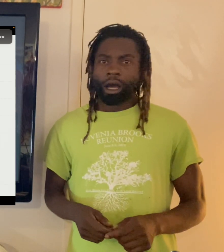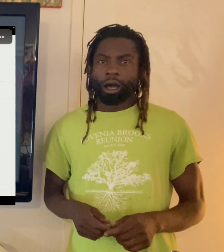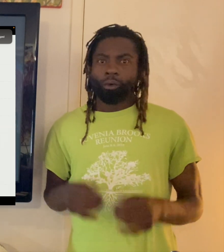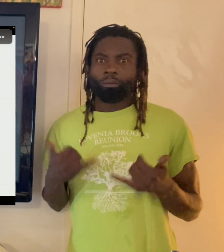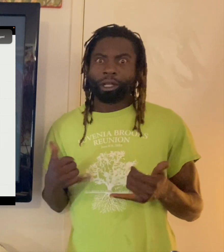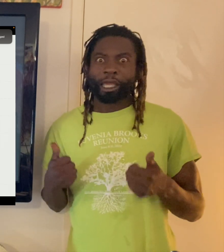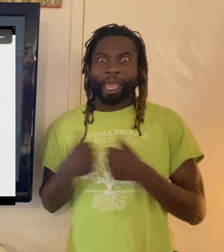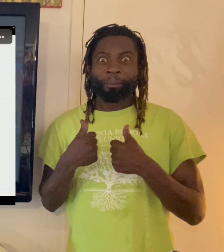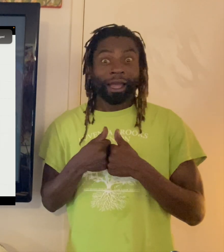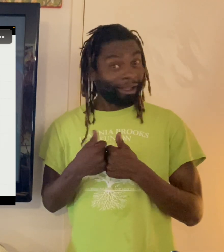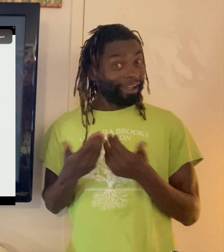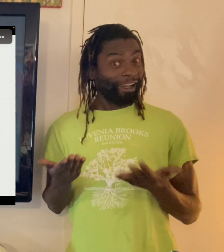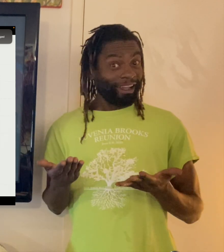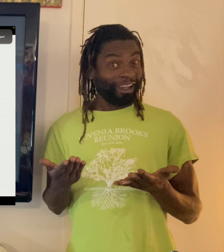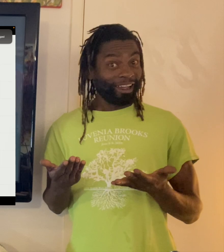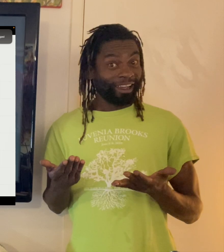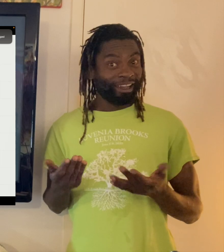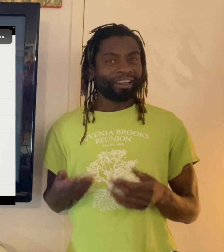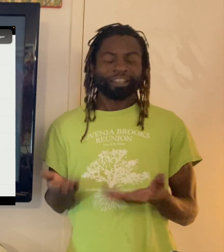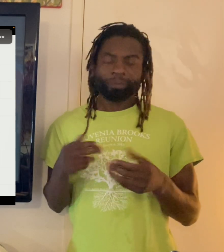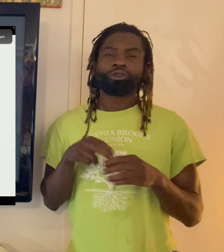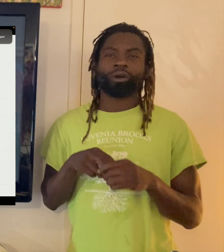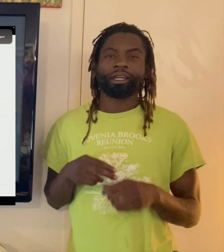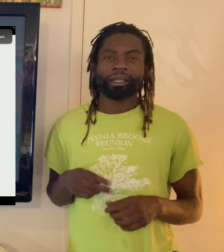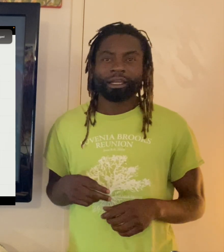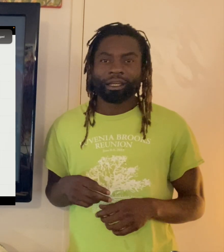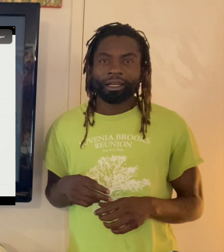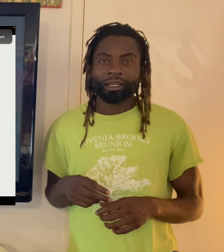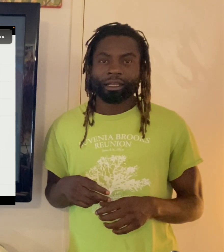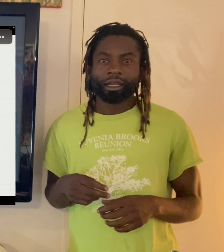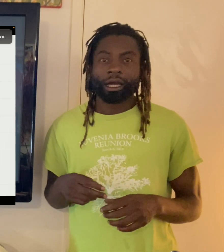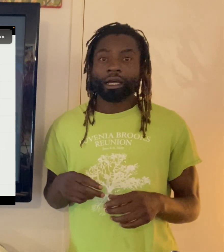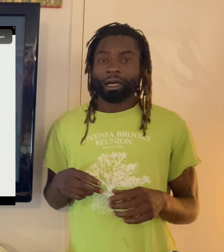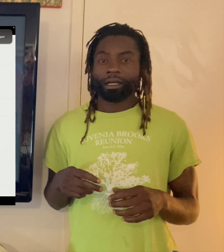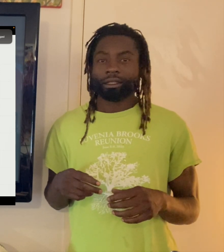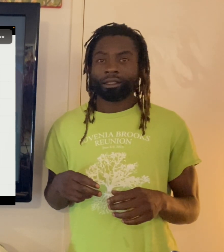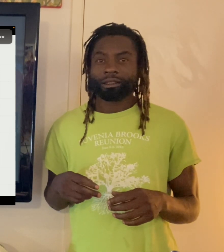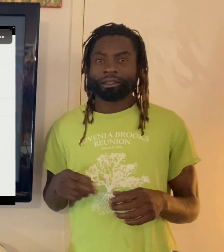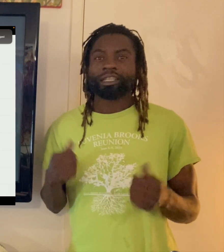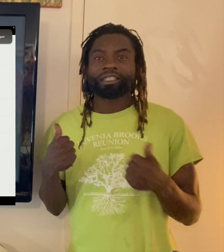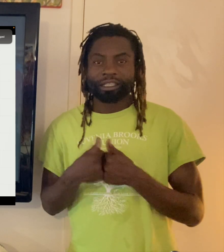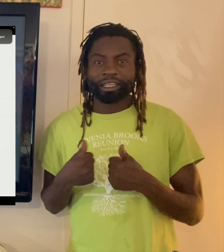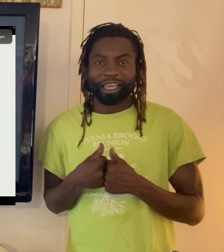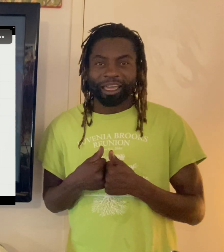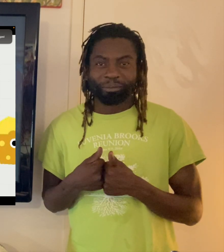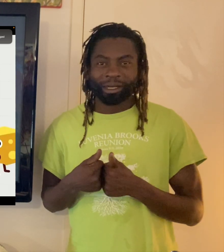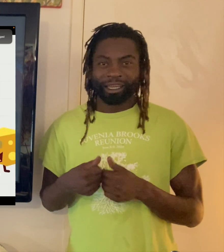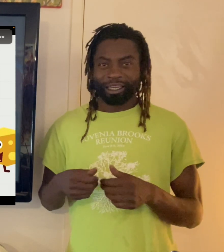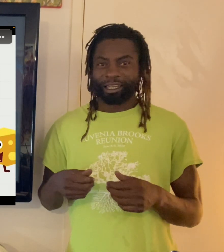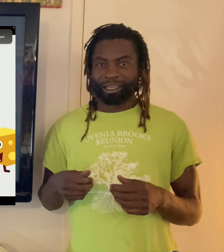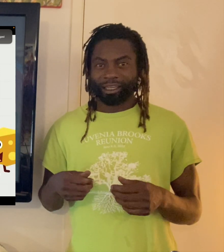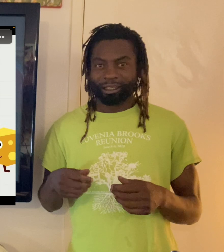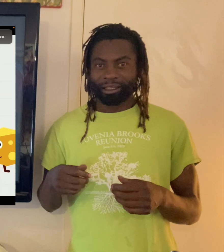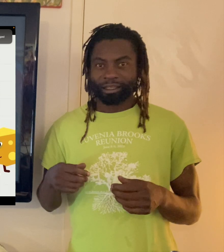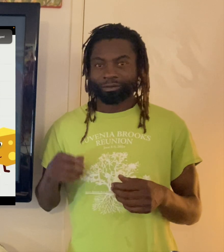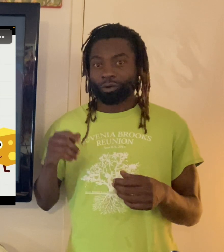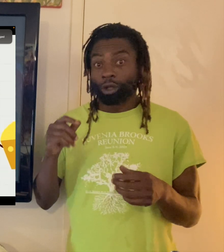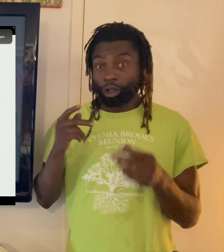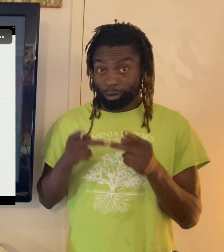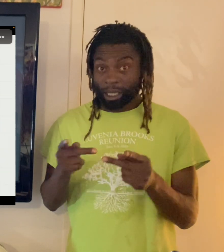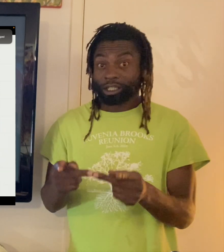a game. This is a game about location and directions.